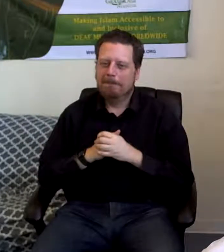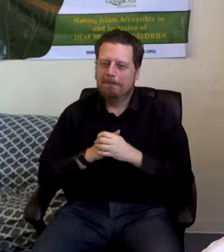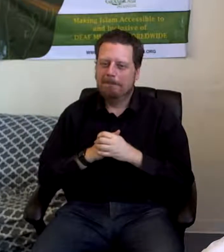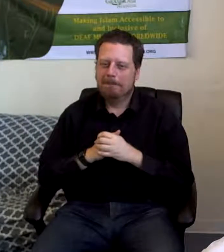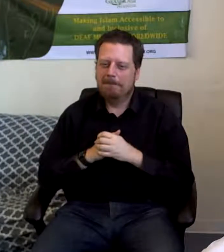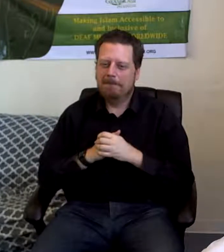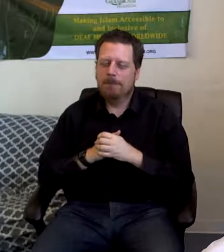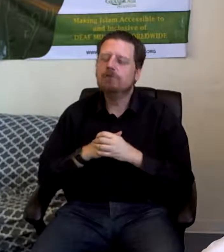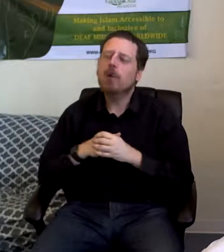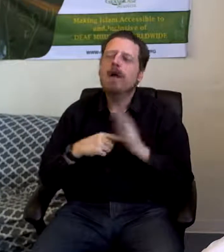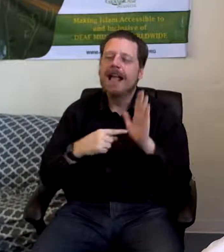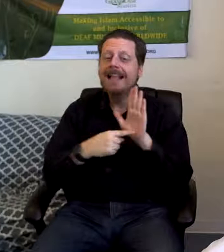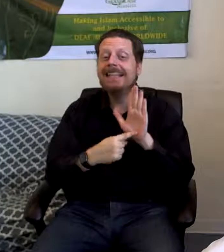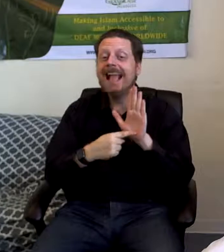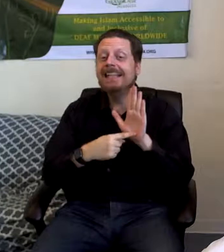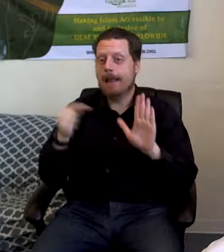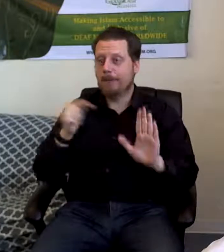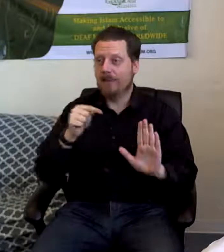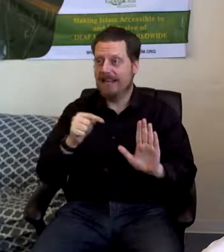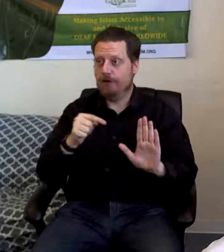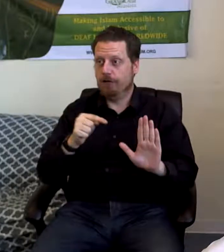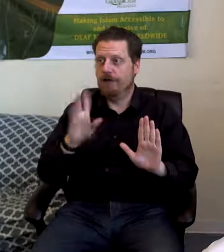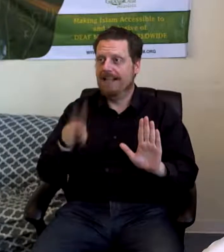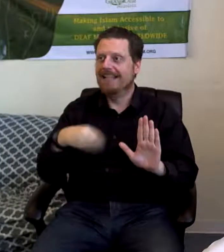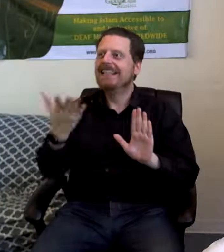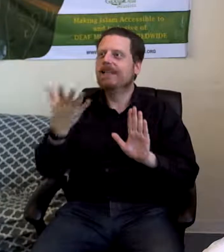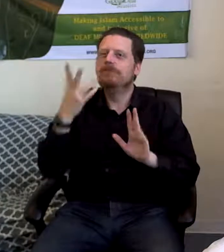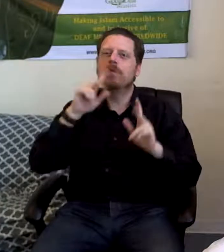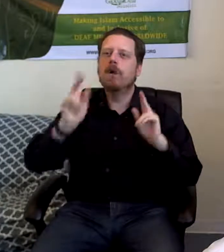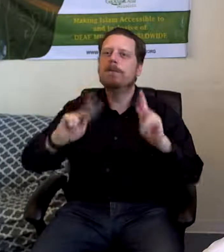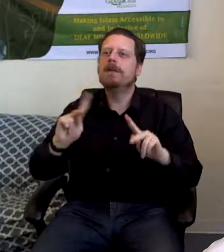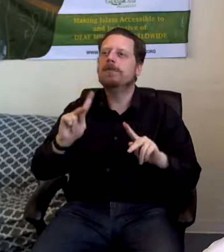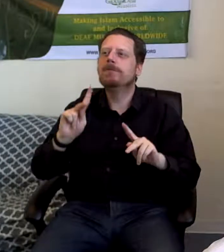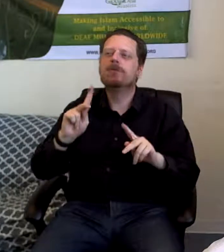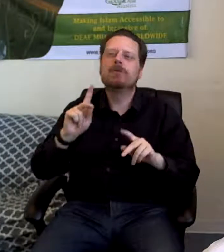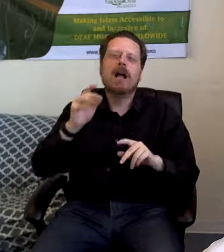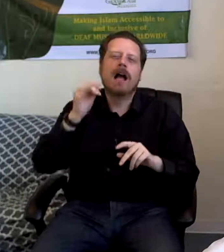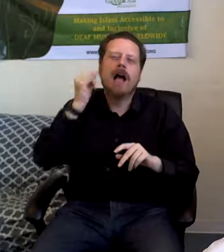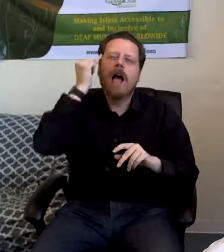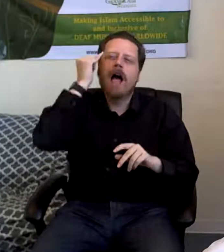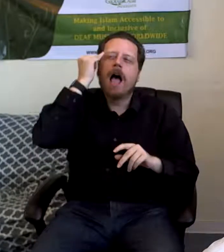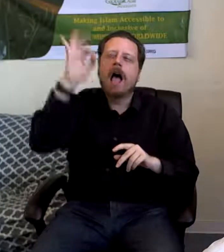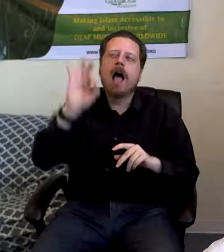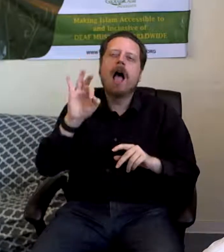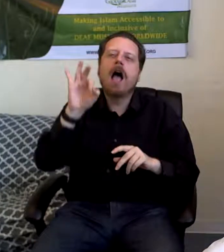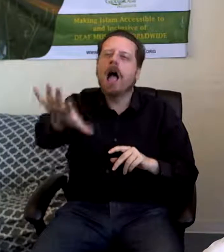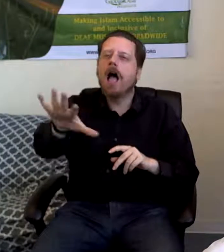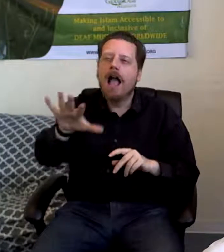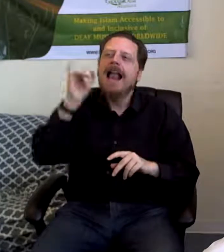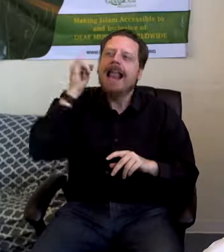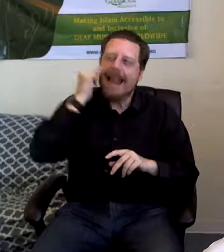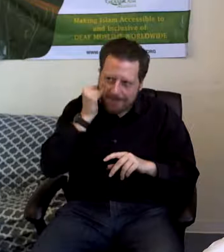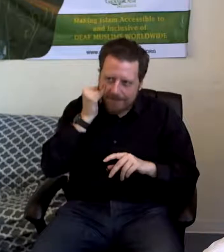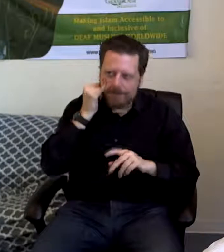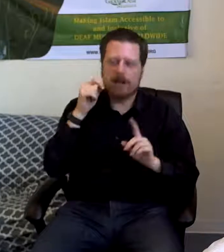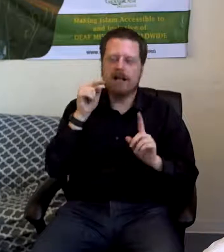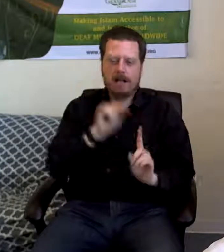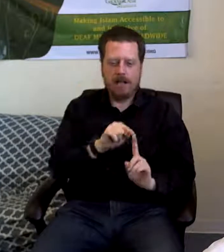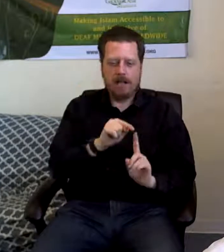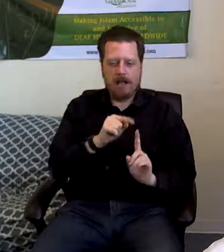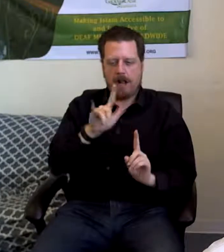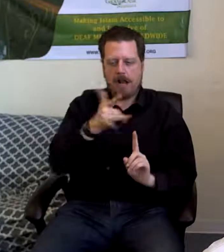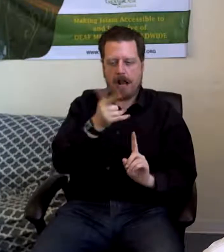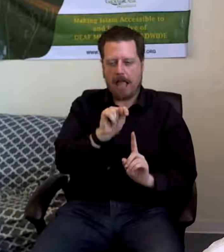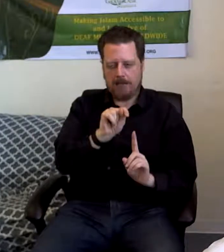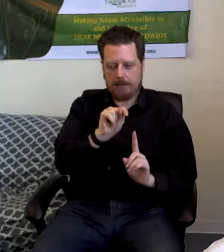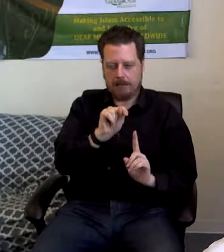So the example is given here for people just to give them an idea. If this is the light